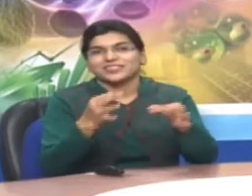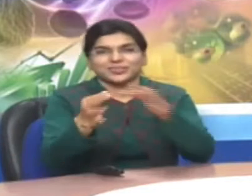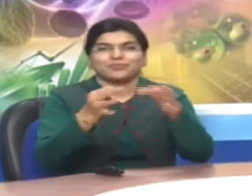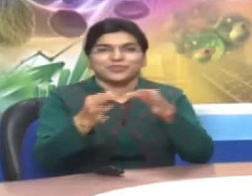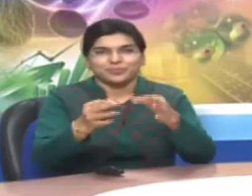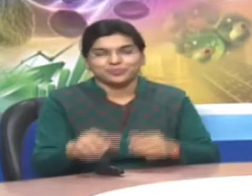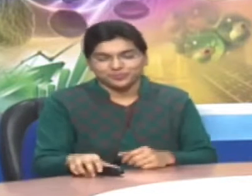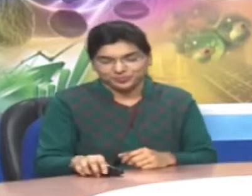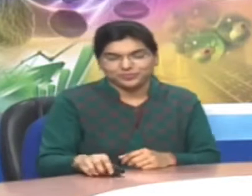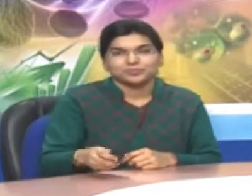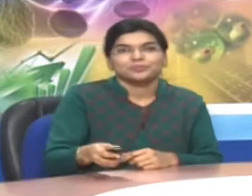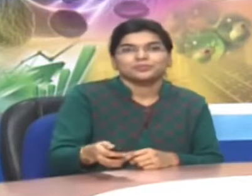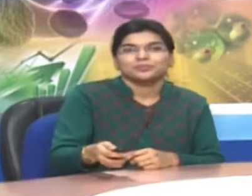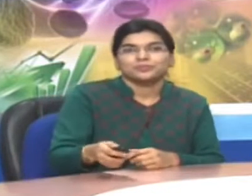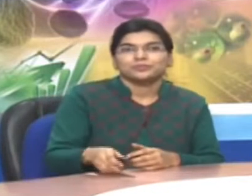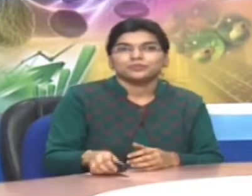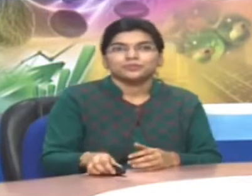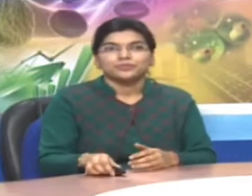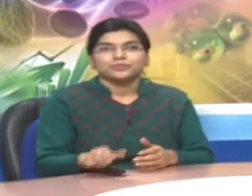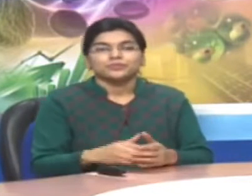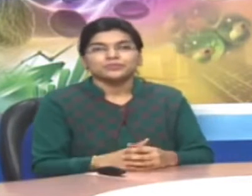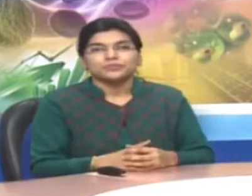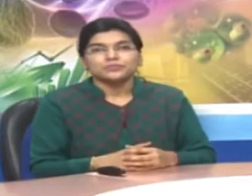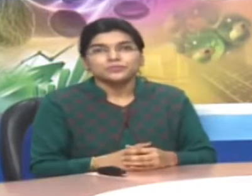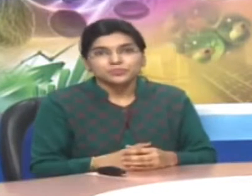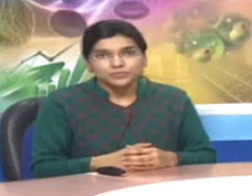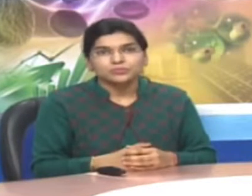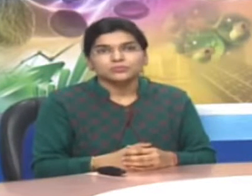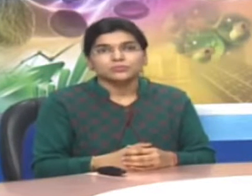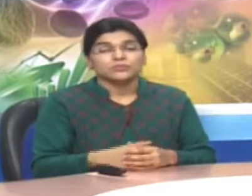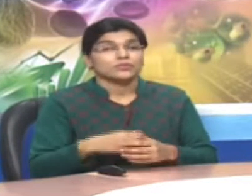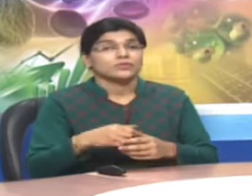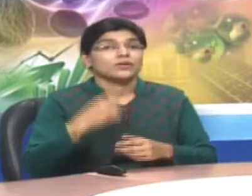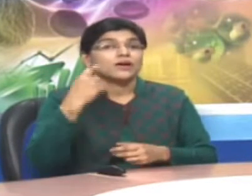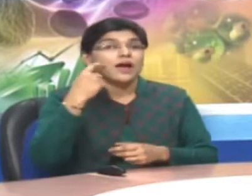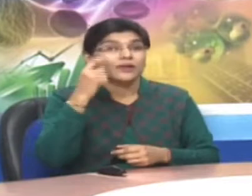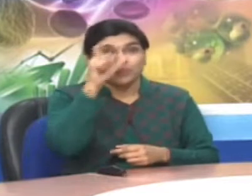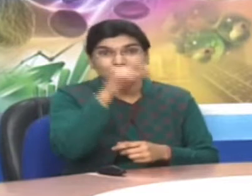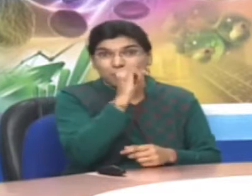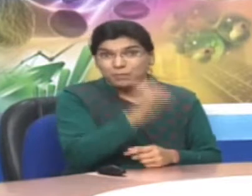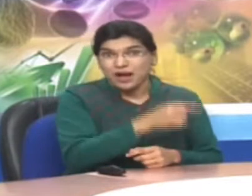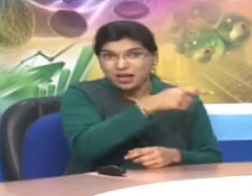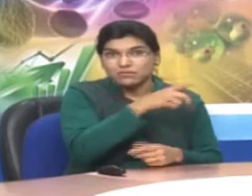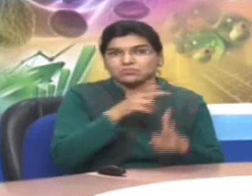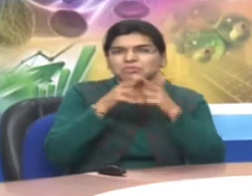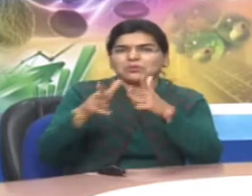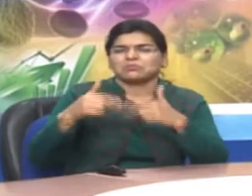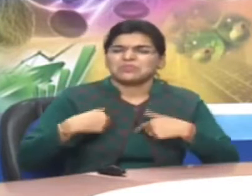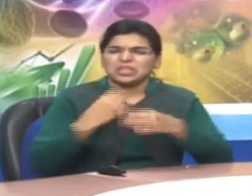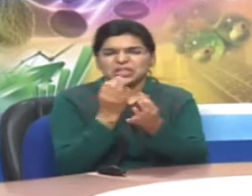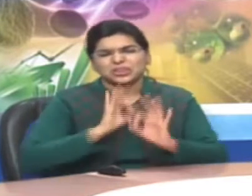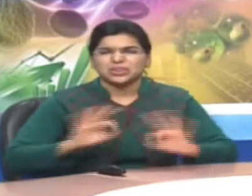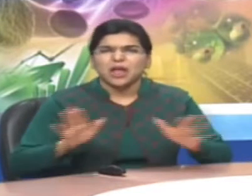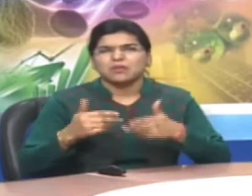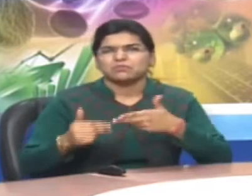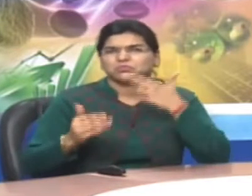Let's find out what happens to Gerard and the intruder. The intruder, preparing